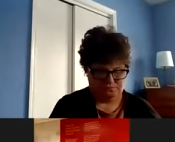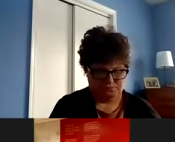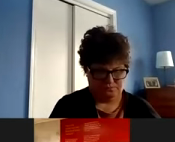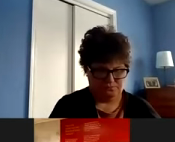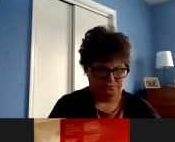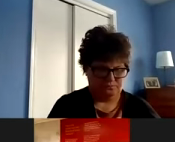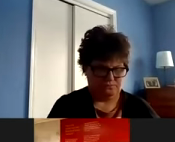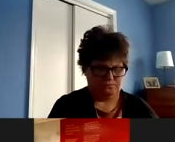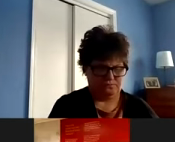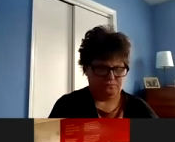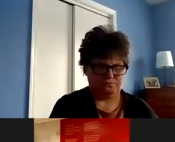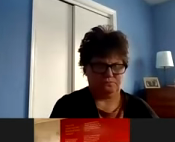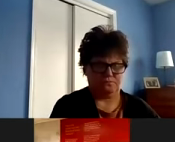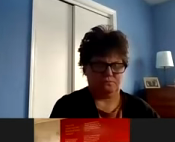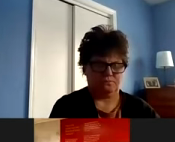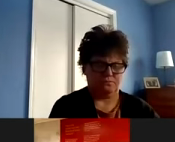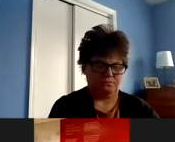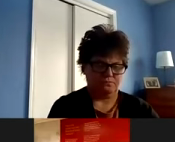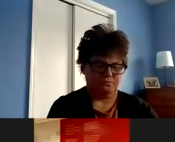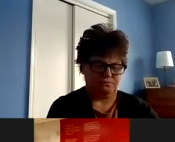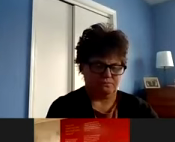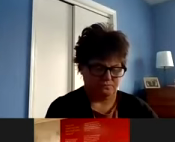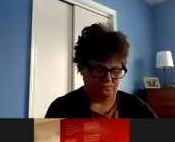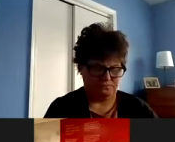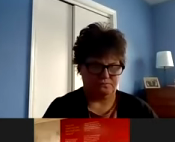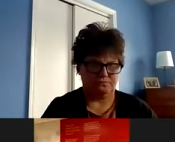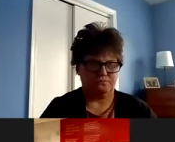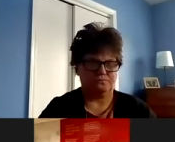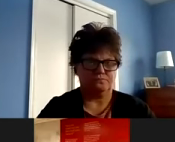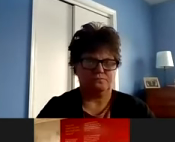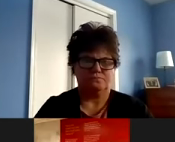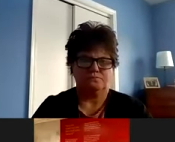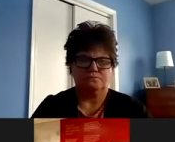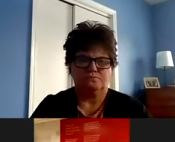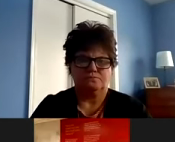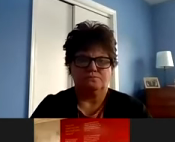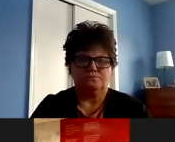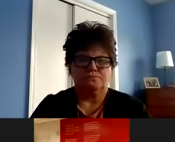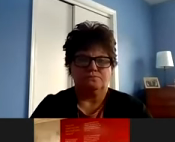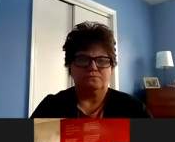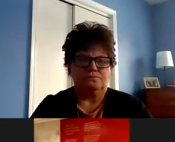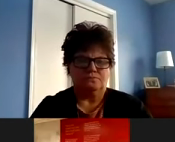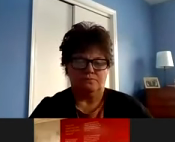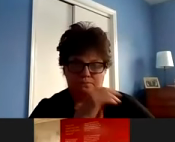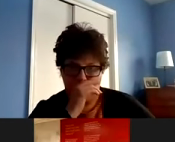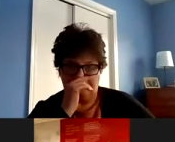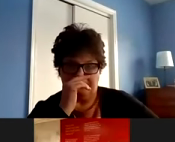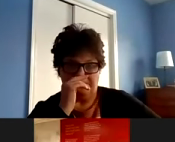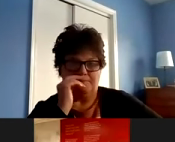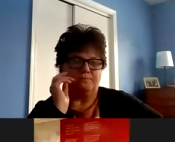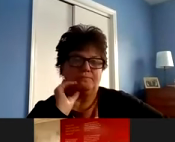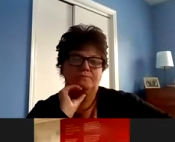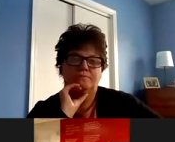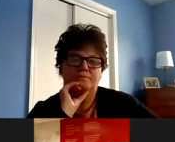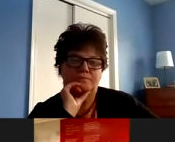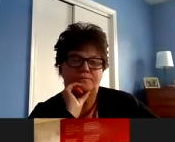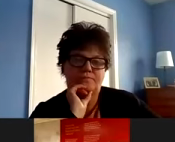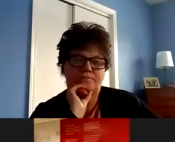progress. We live out our 7 principles within a living tradition of wisdom and